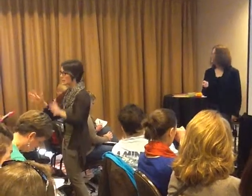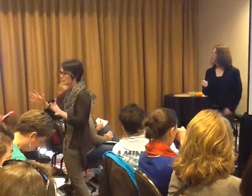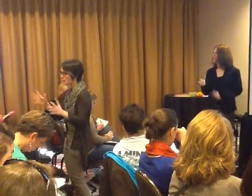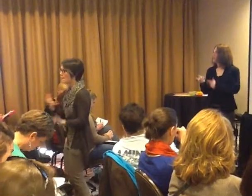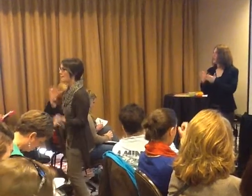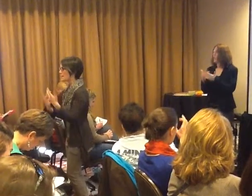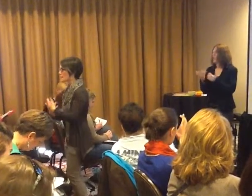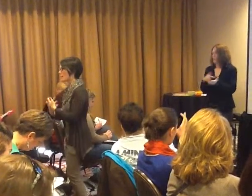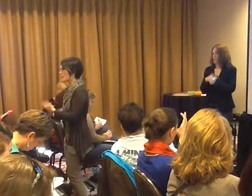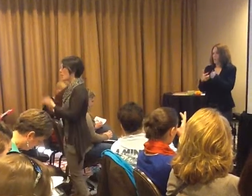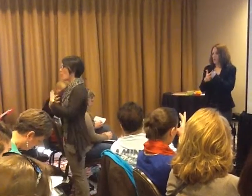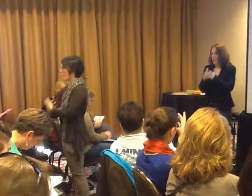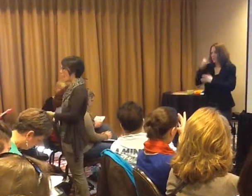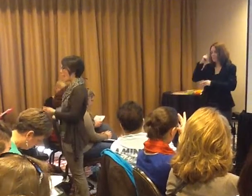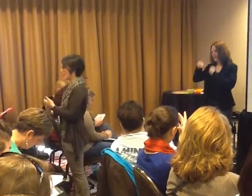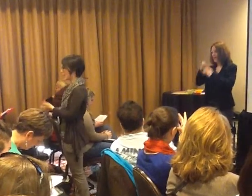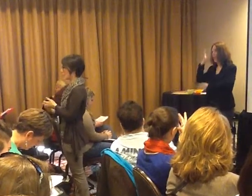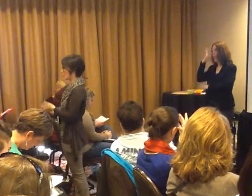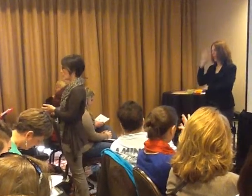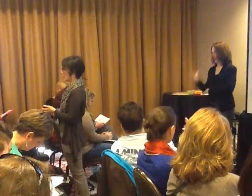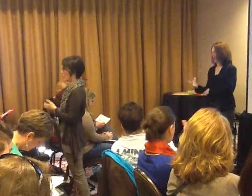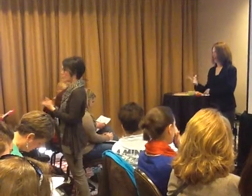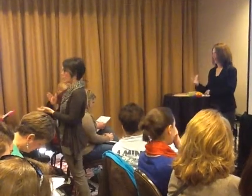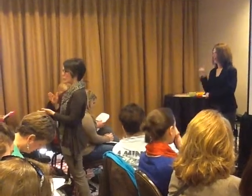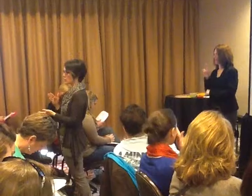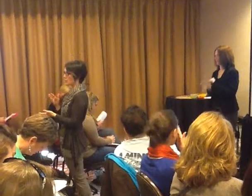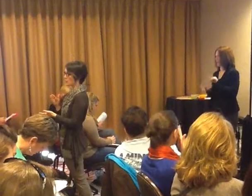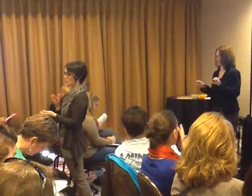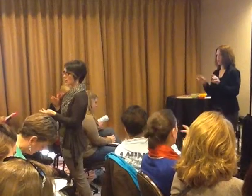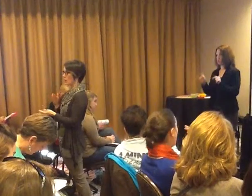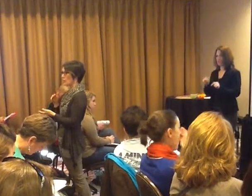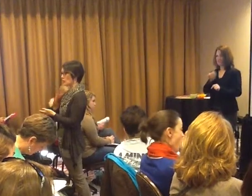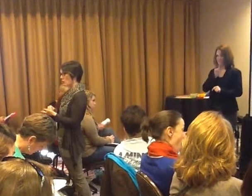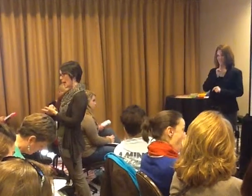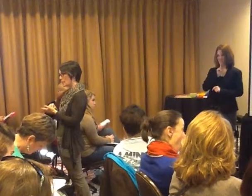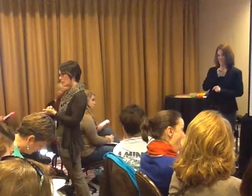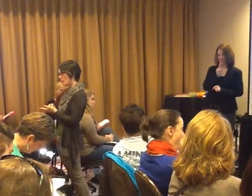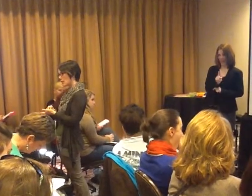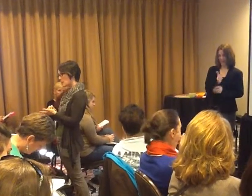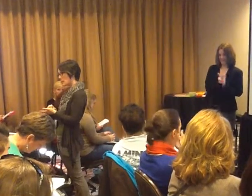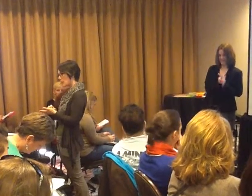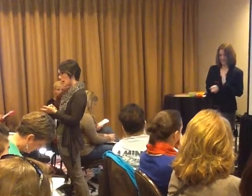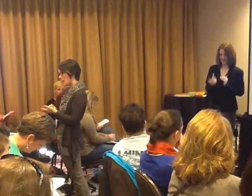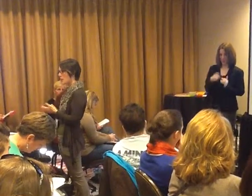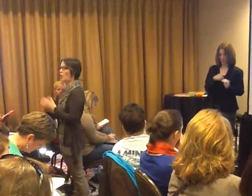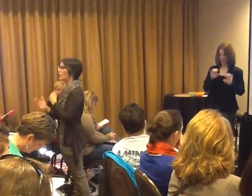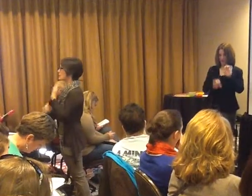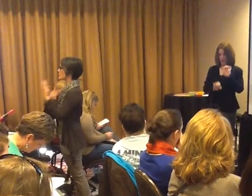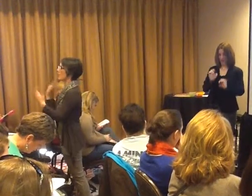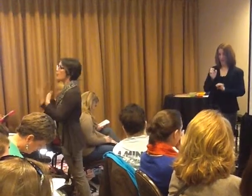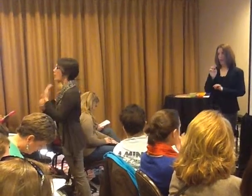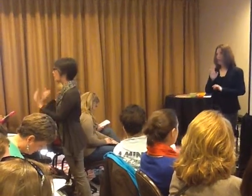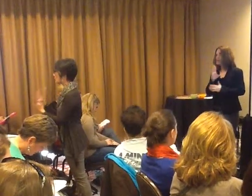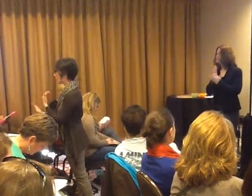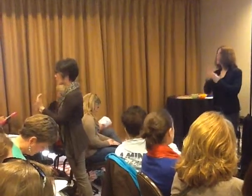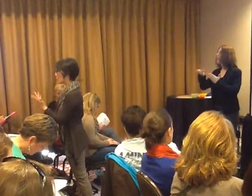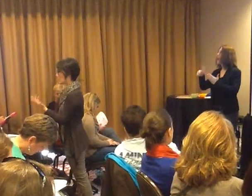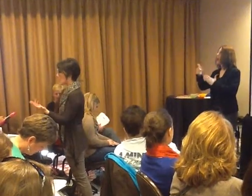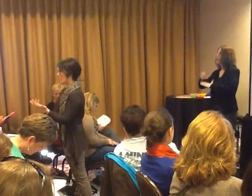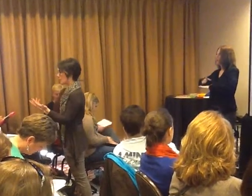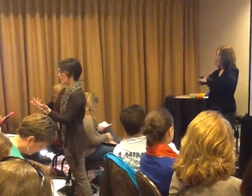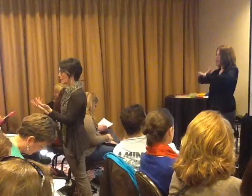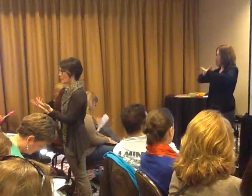it is, let's think about why can't they do it? And is it actually the skill that we're trying to evaluate them on, or is it some other